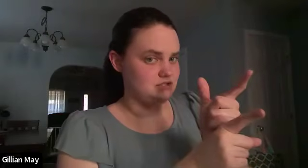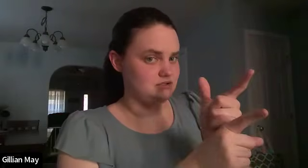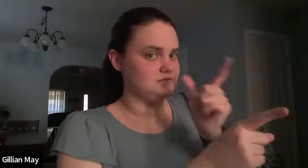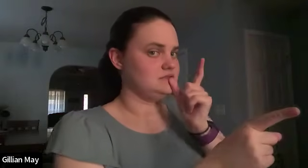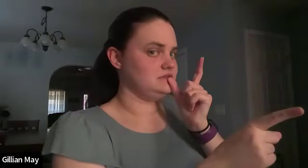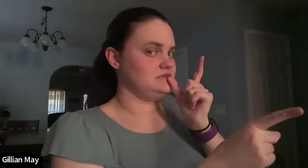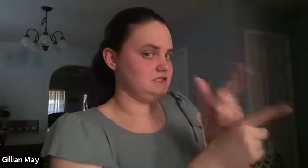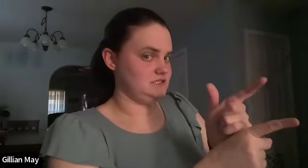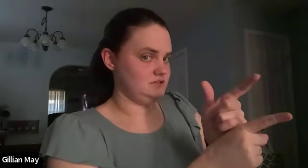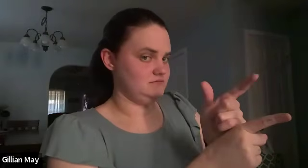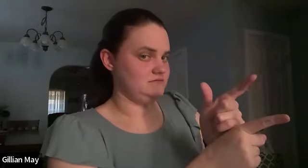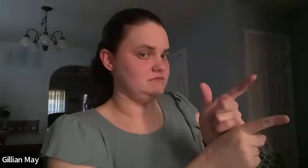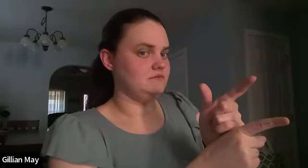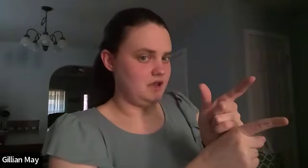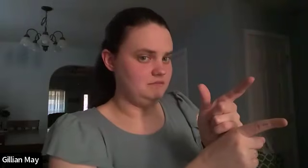sister, sister. Okay?